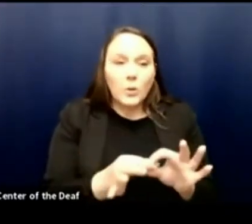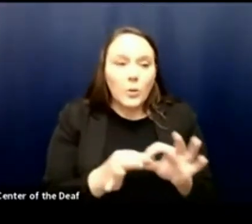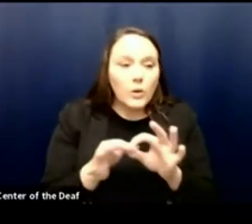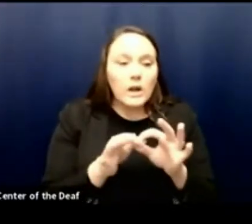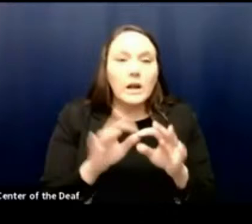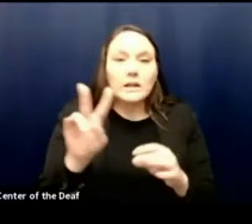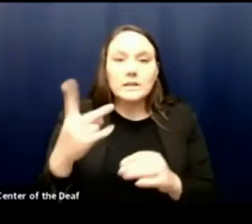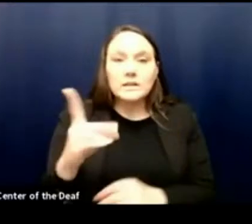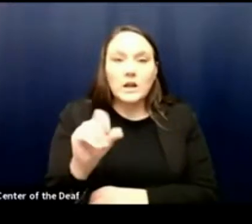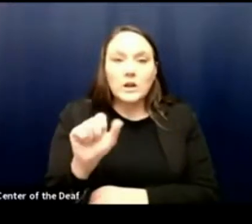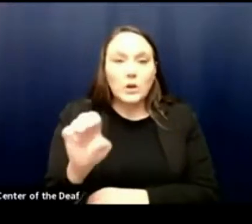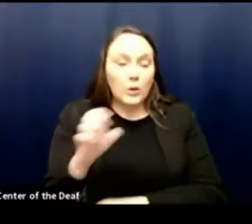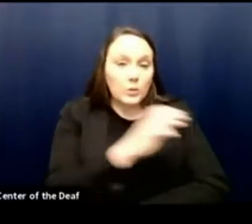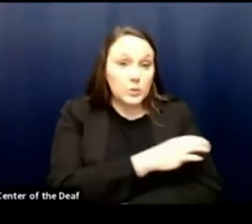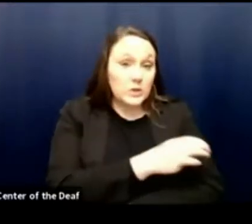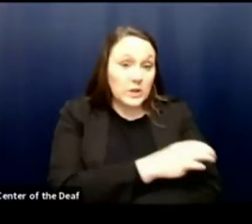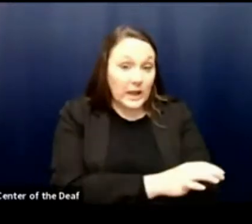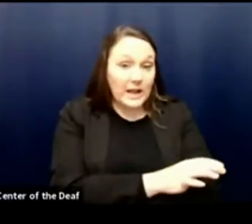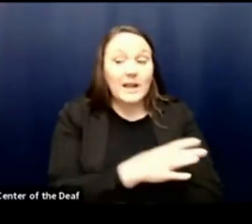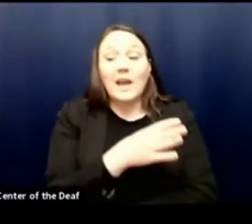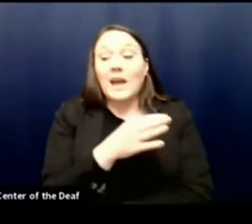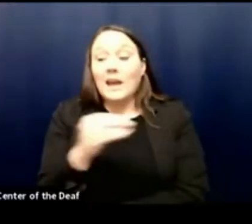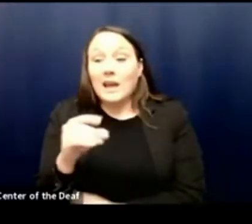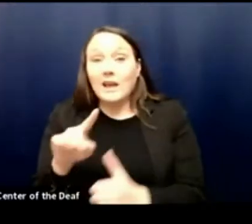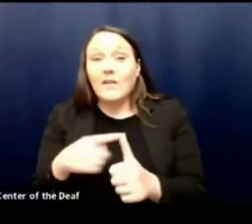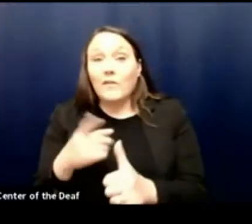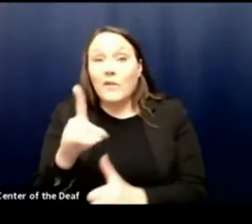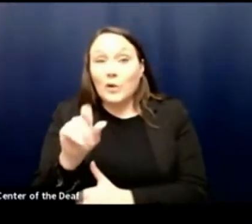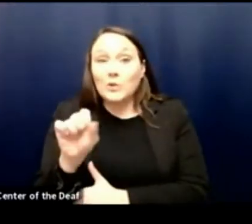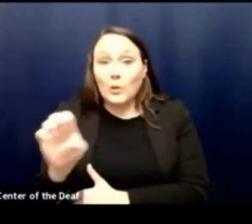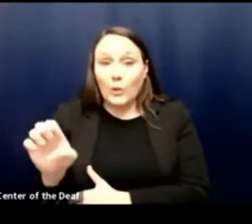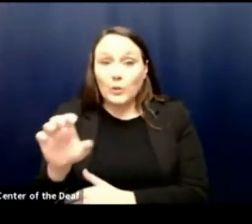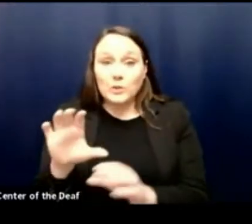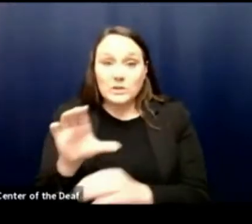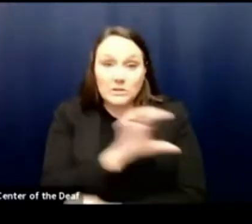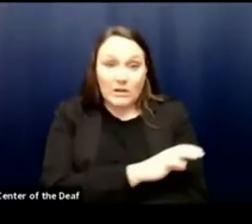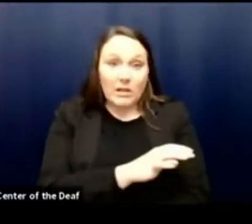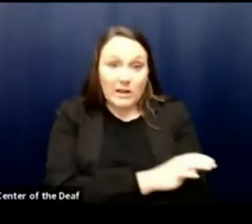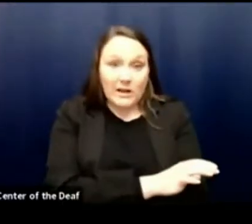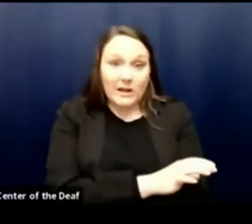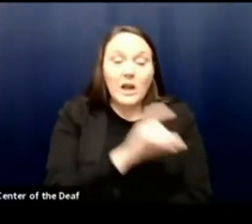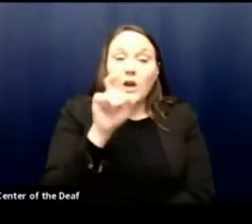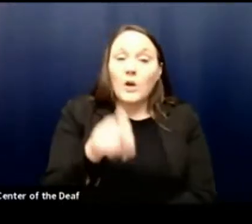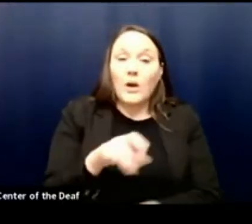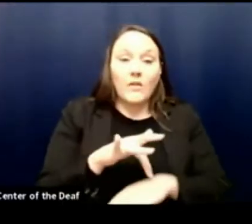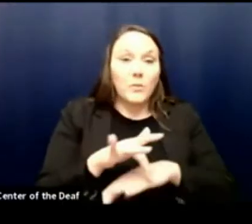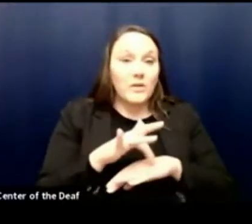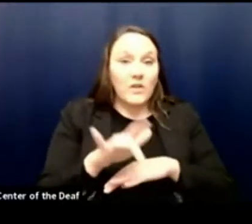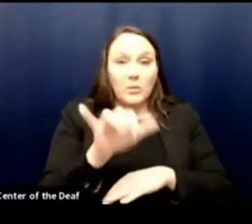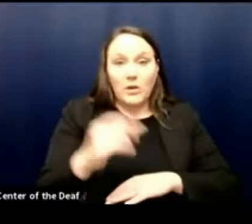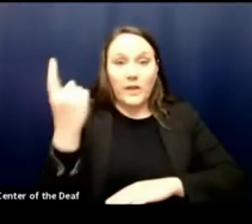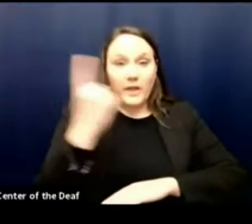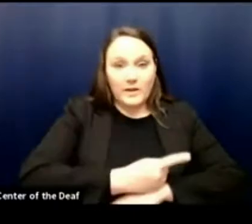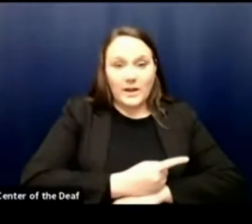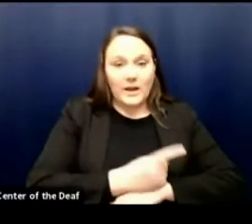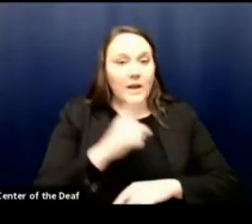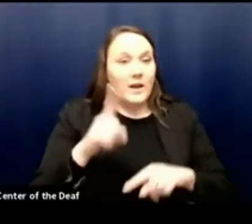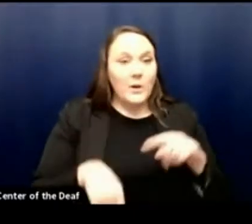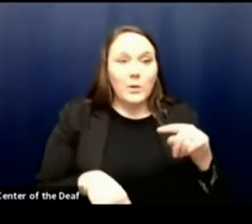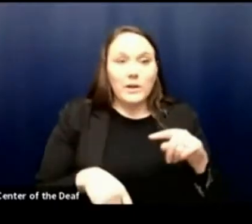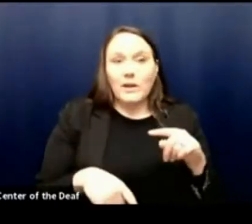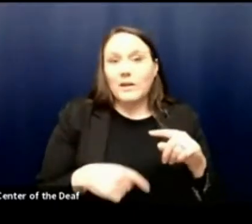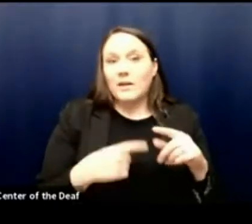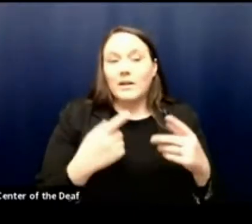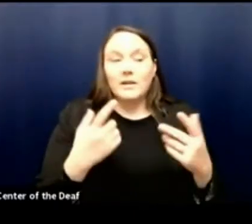dose clinics and first dose clinics, you must be available on that date. We do not have the luxury of unlimited